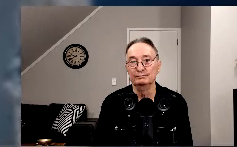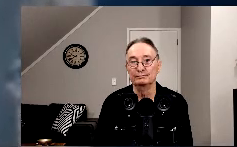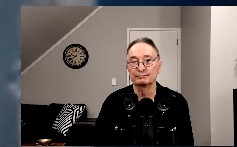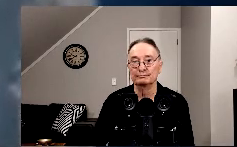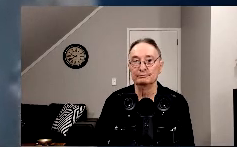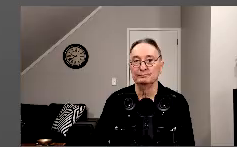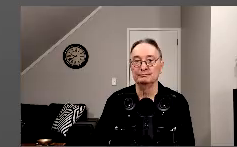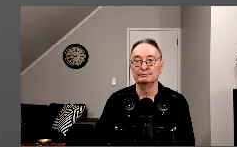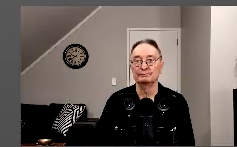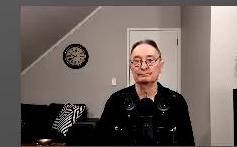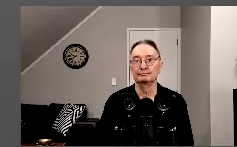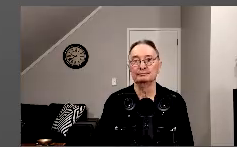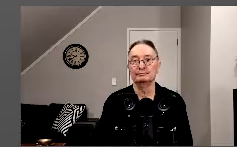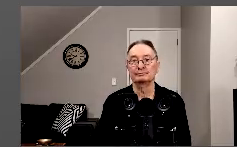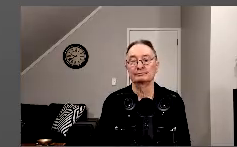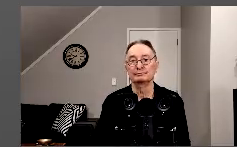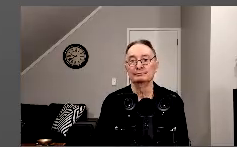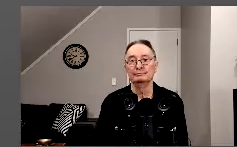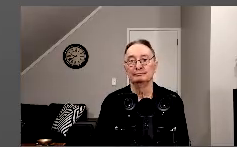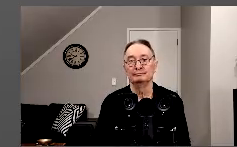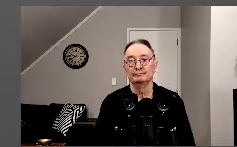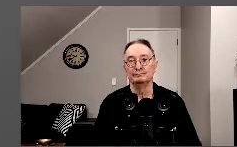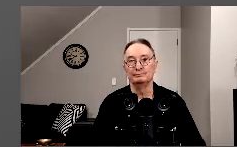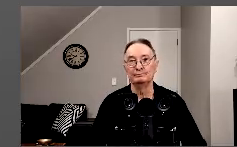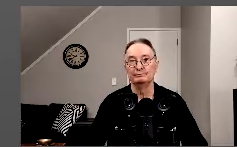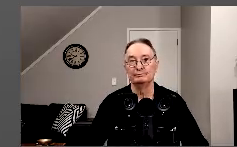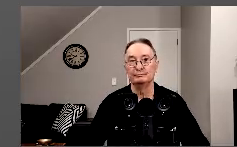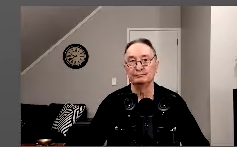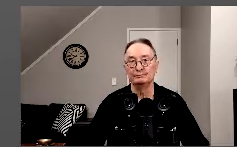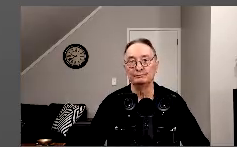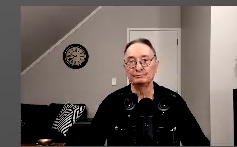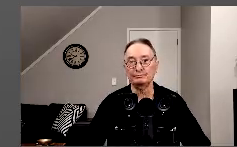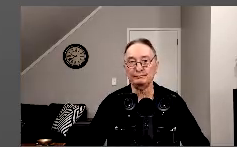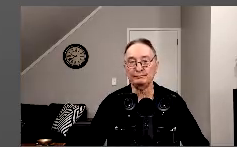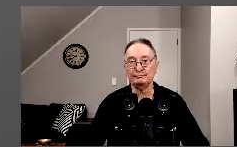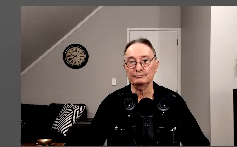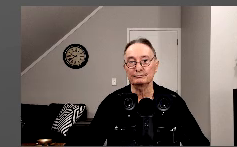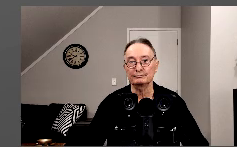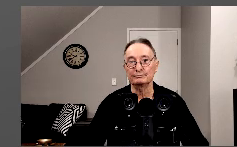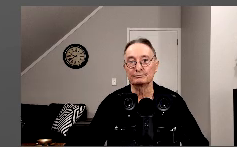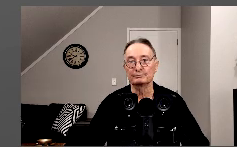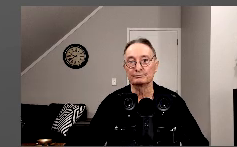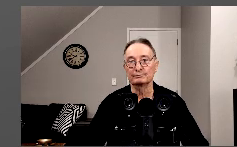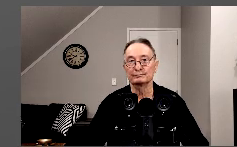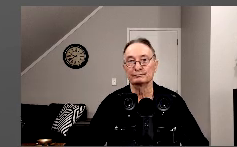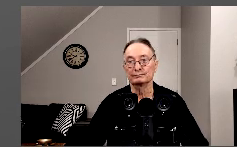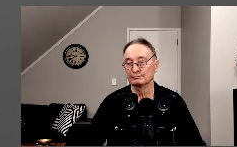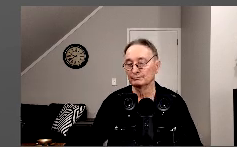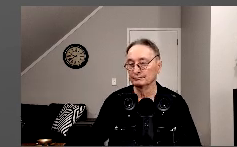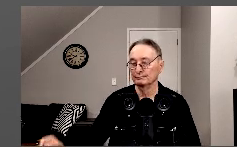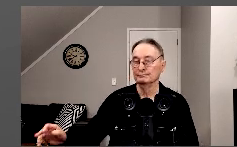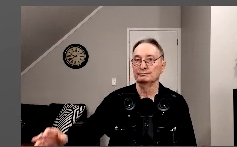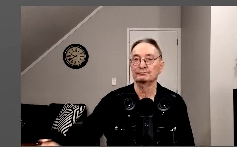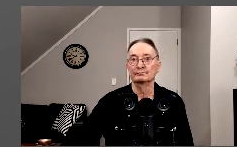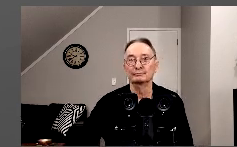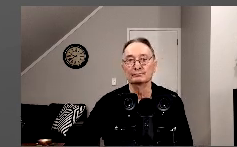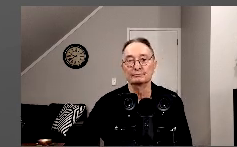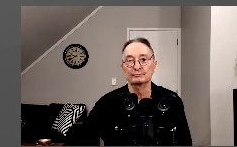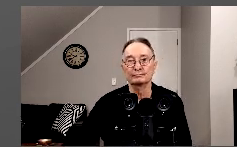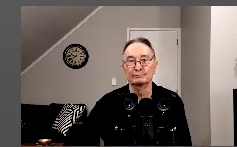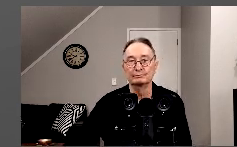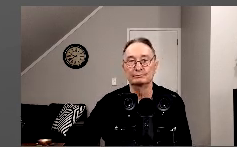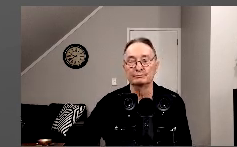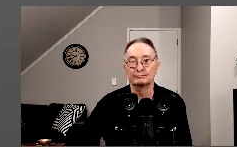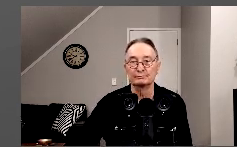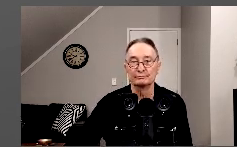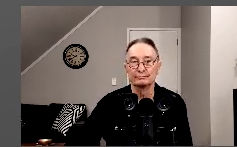against the FDA in order to force them to release all of the documents that are in their possession that pertain to the Pfizer vaccine's approval. Specifically, they were